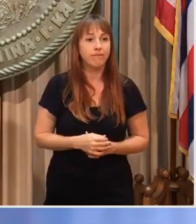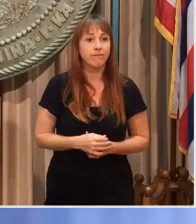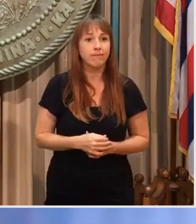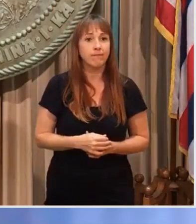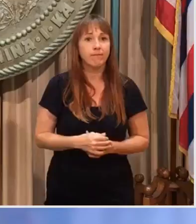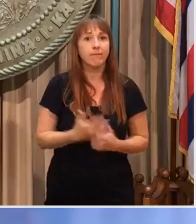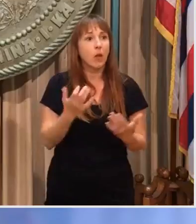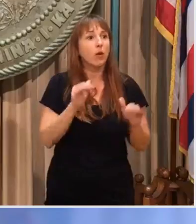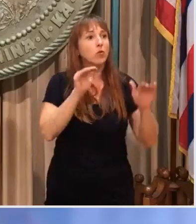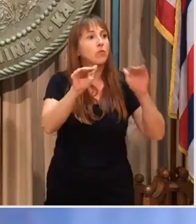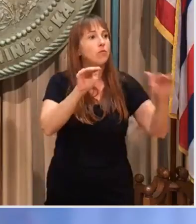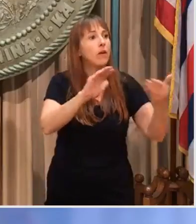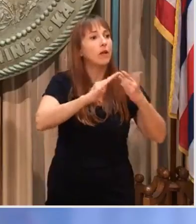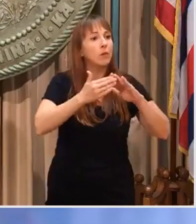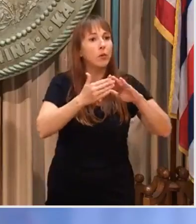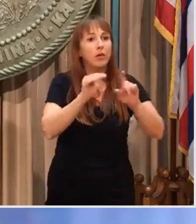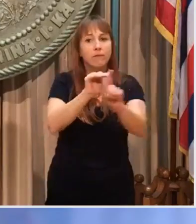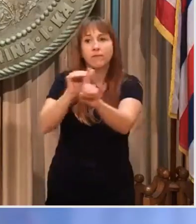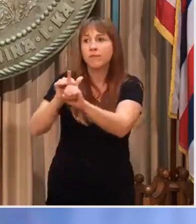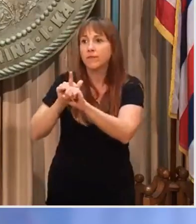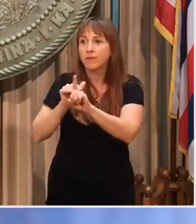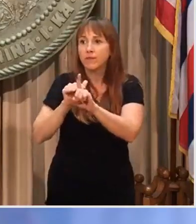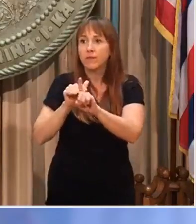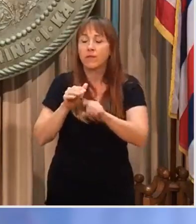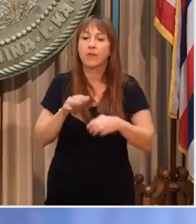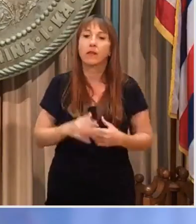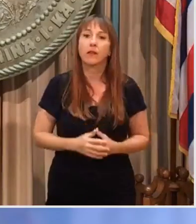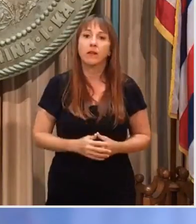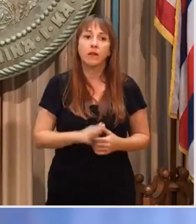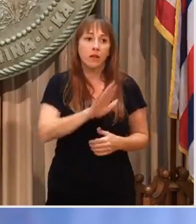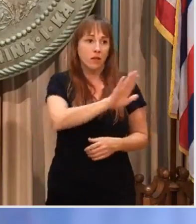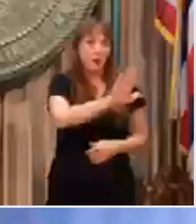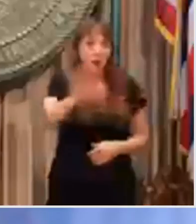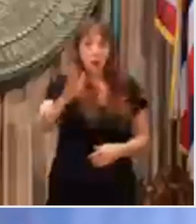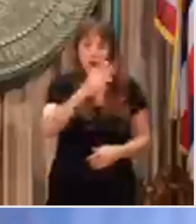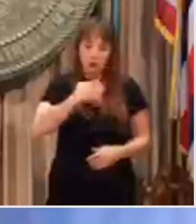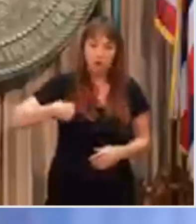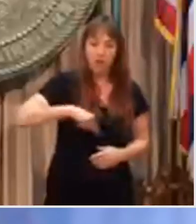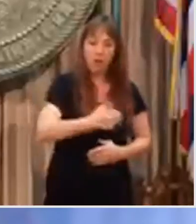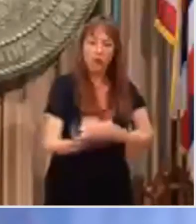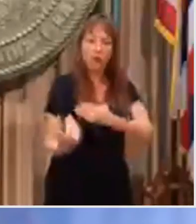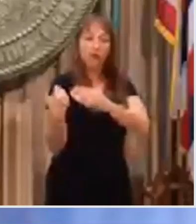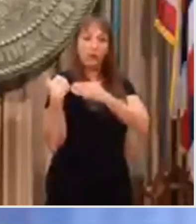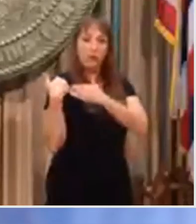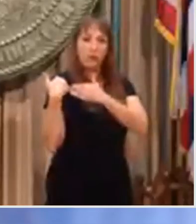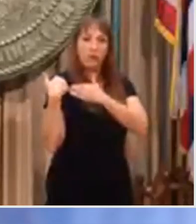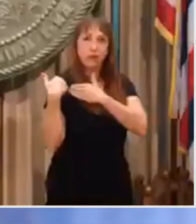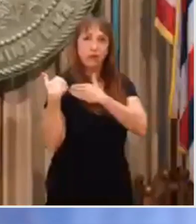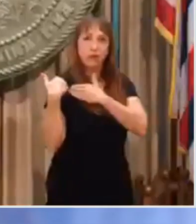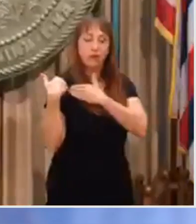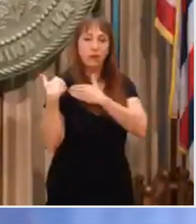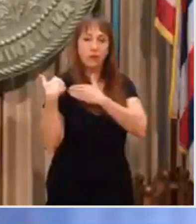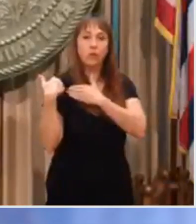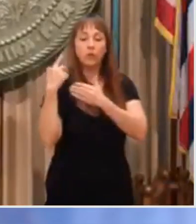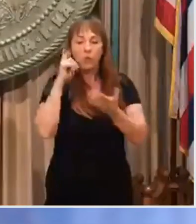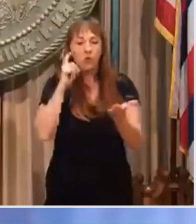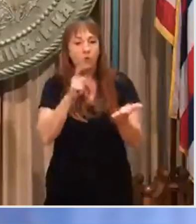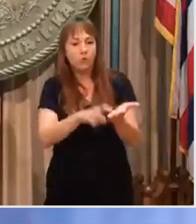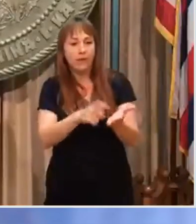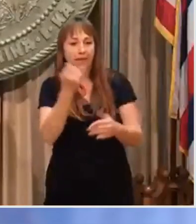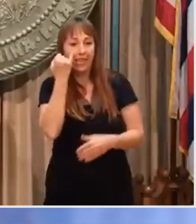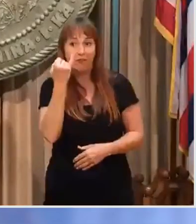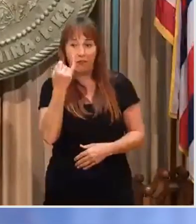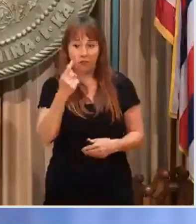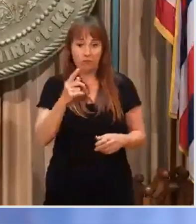Just want to remind the community that doing our part also recognizes that if we